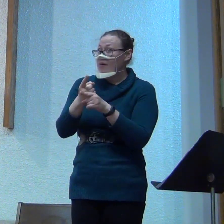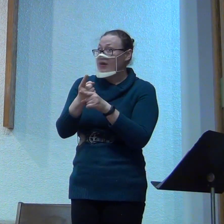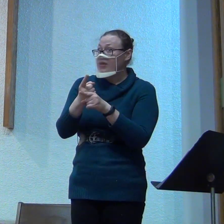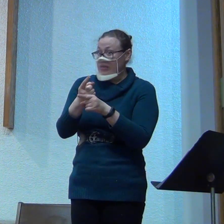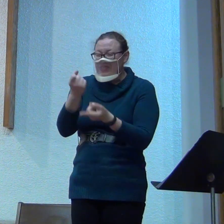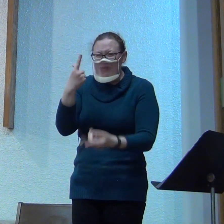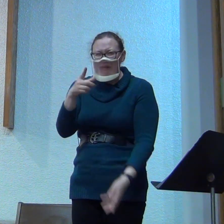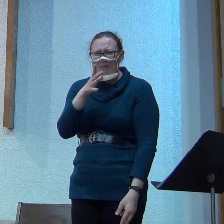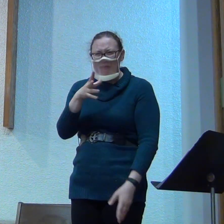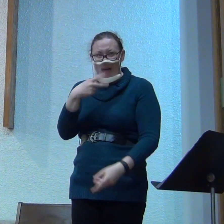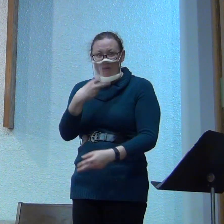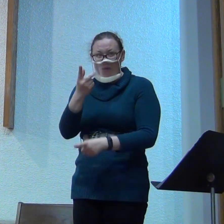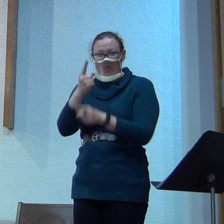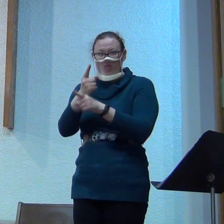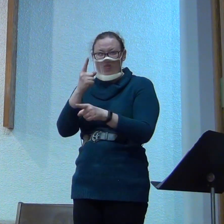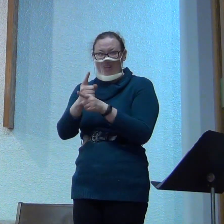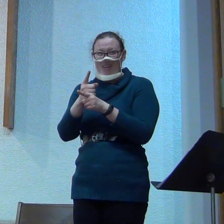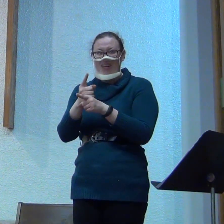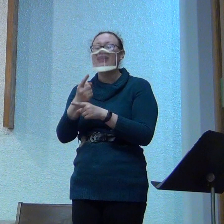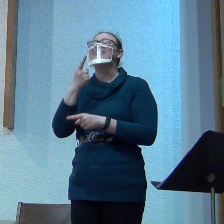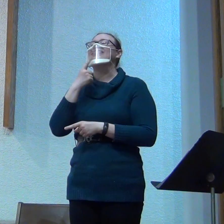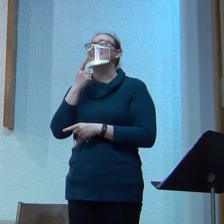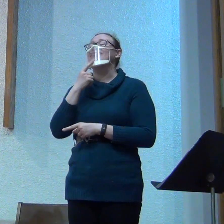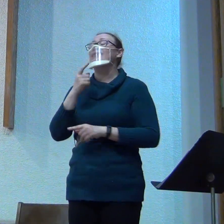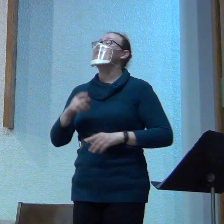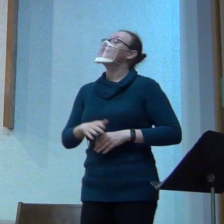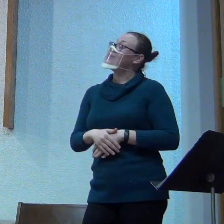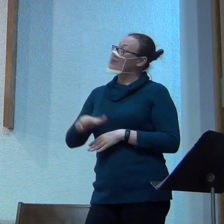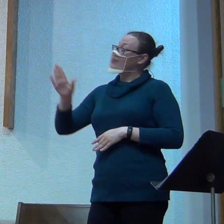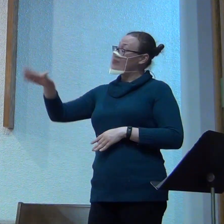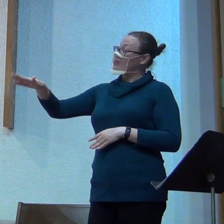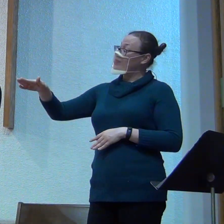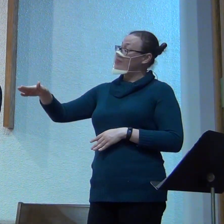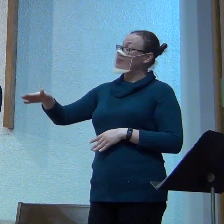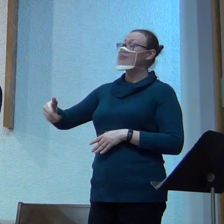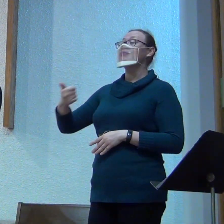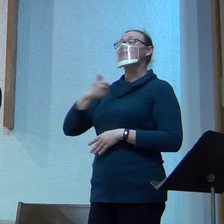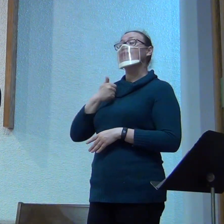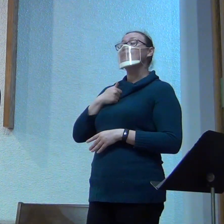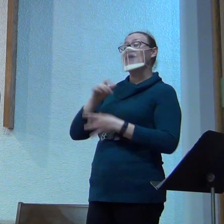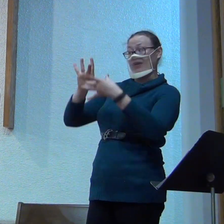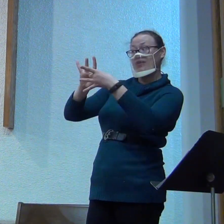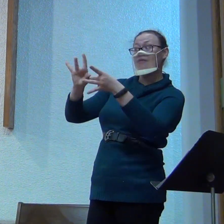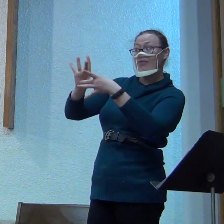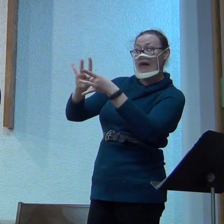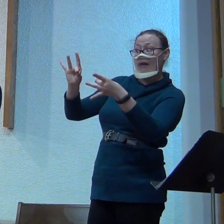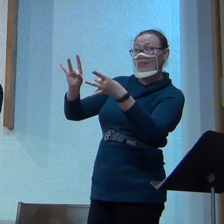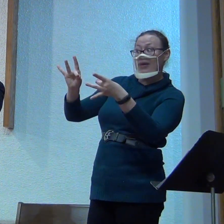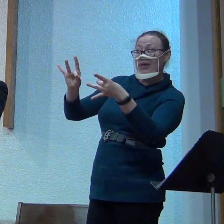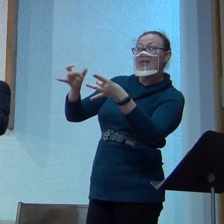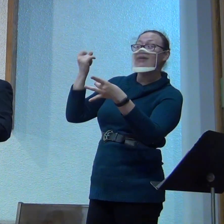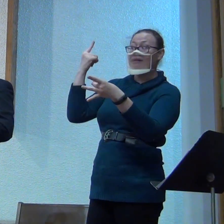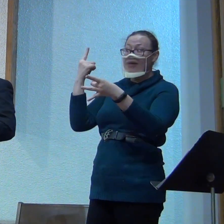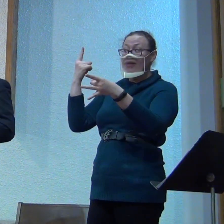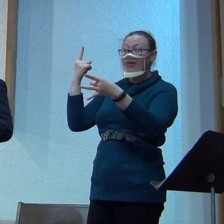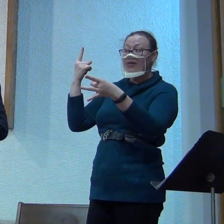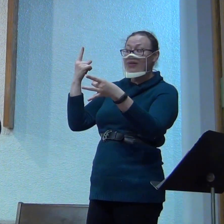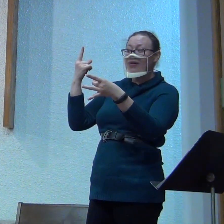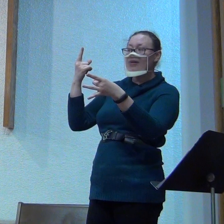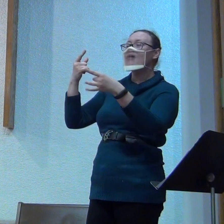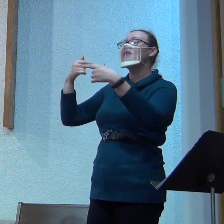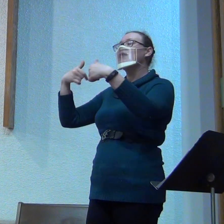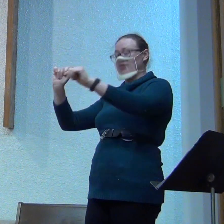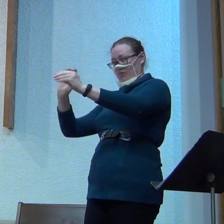mom voice that says, don't just hear what I say, but do something about